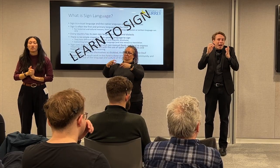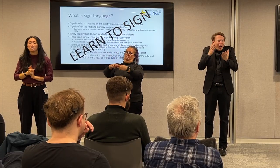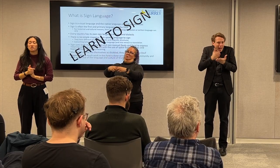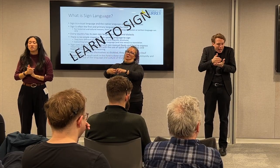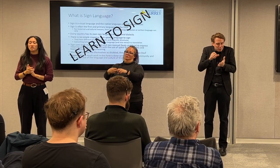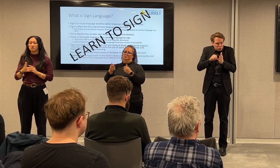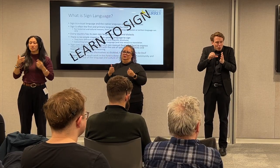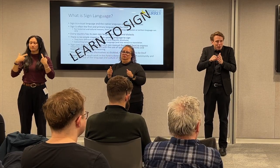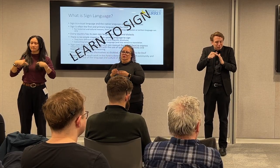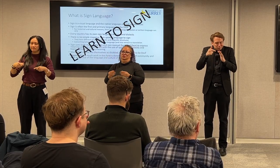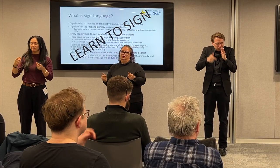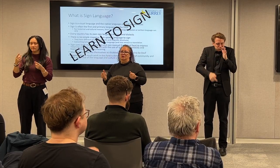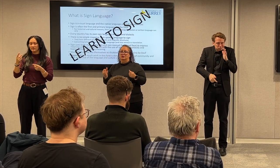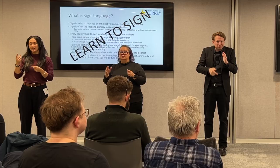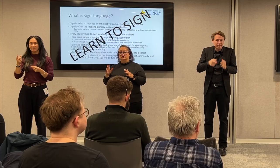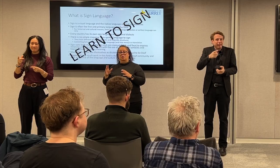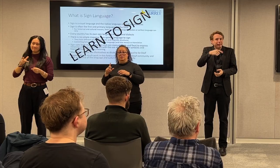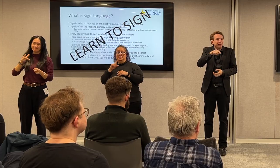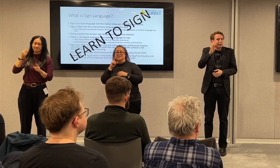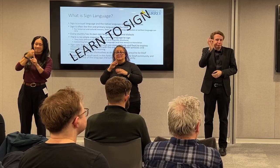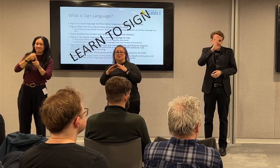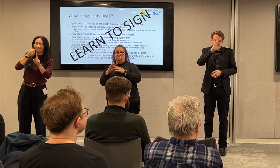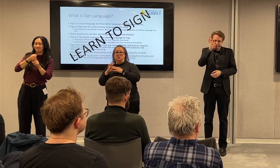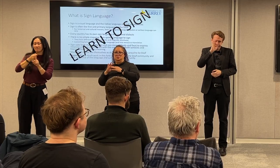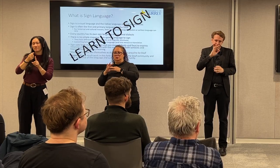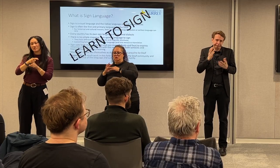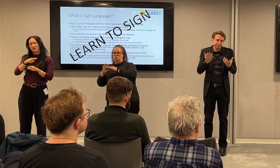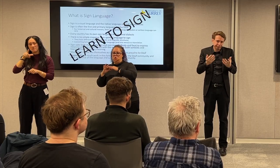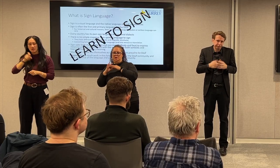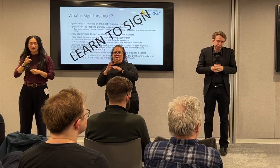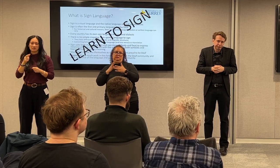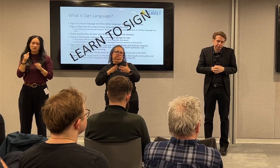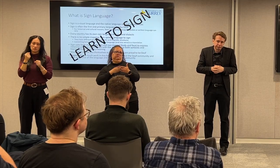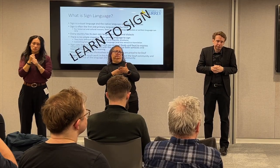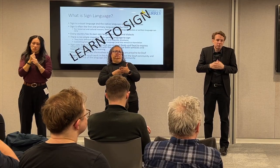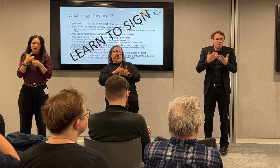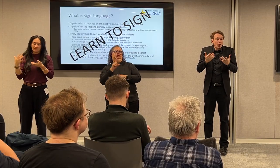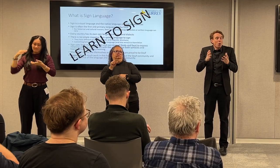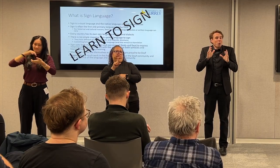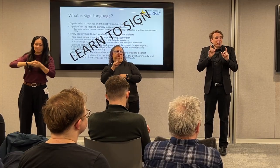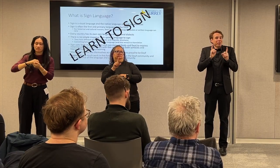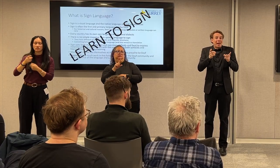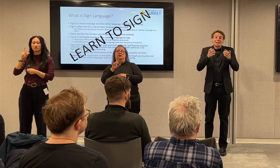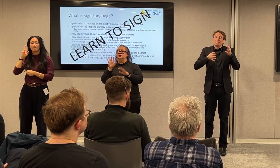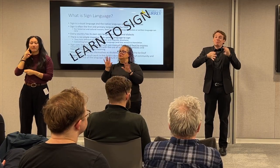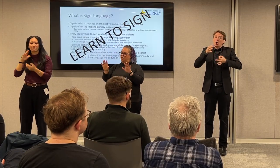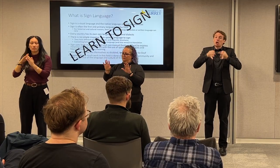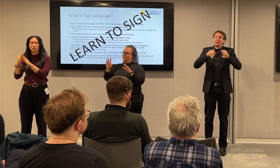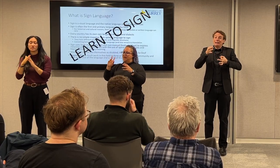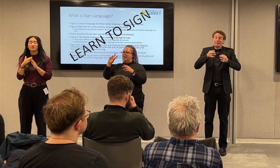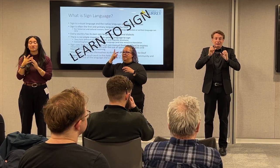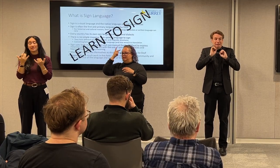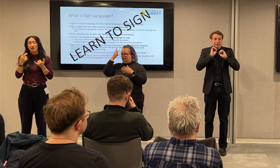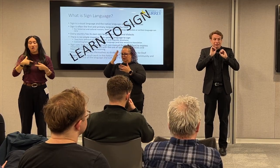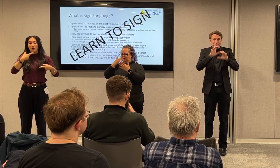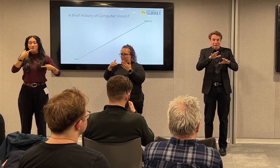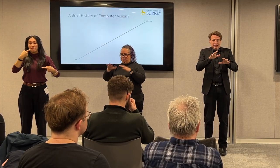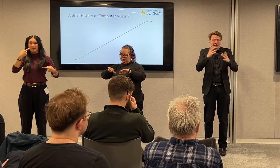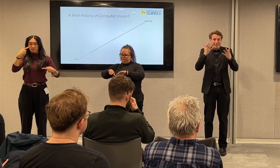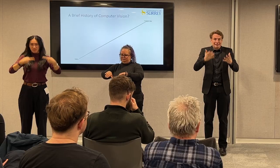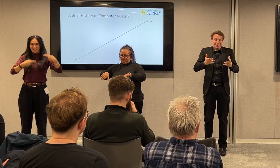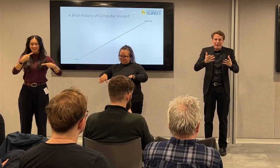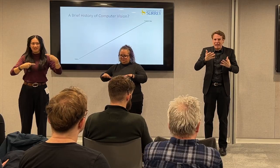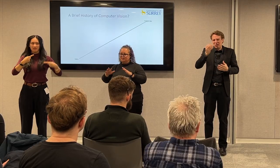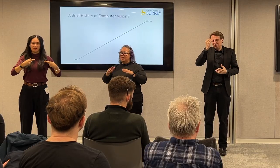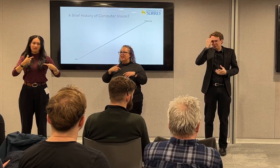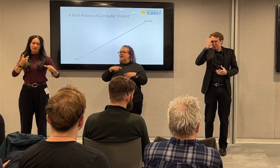from the outset. So I've done the political piece now, right? So now we're all educated. Well, I'm sure